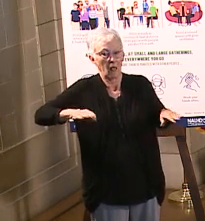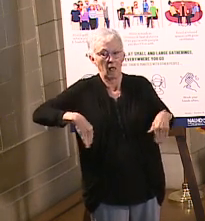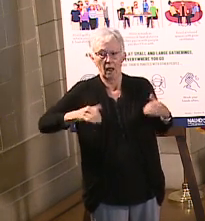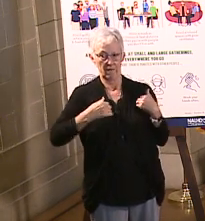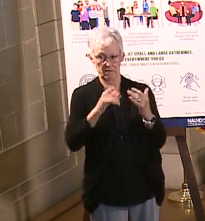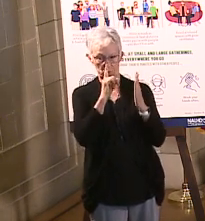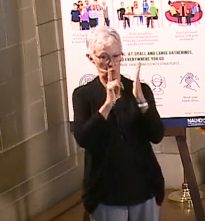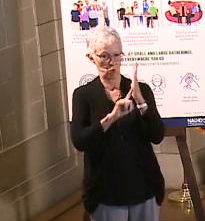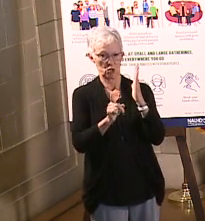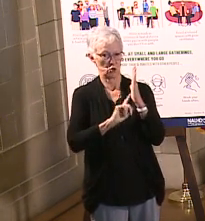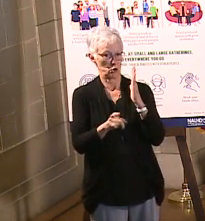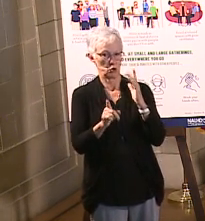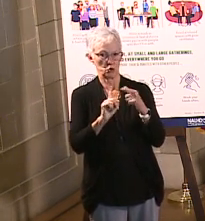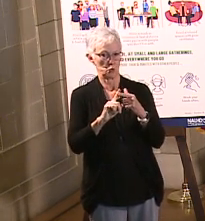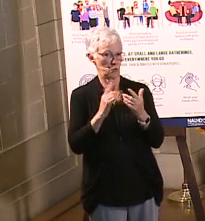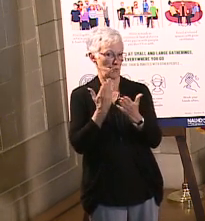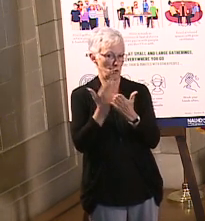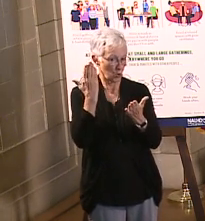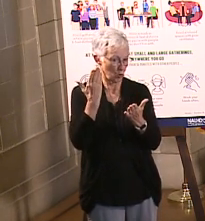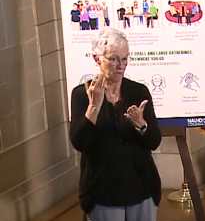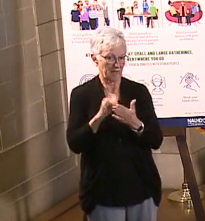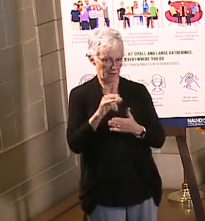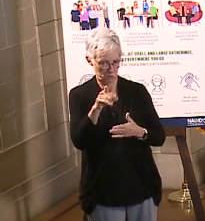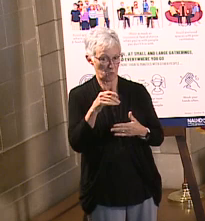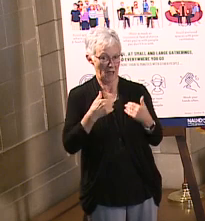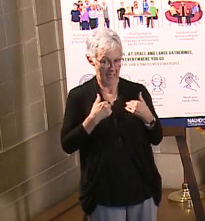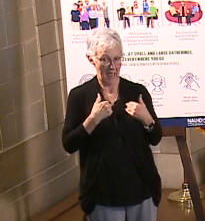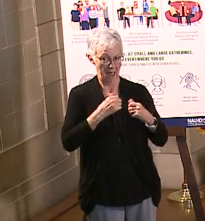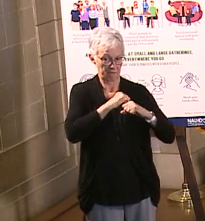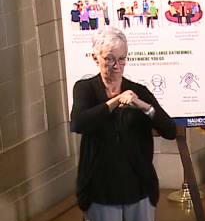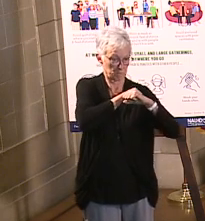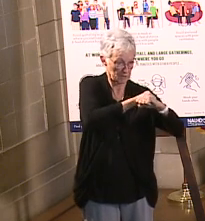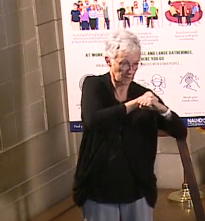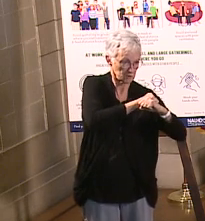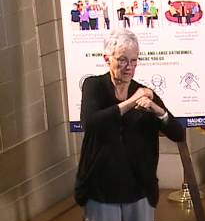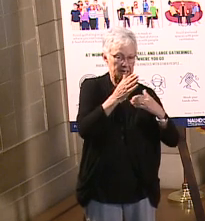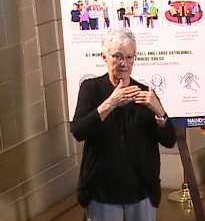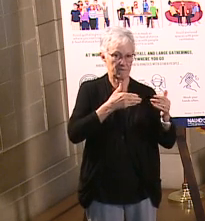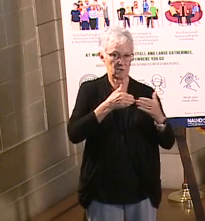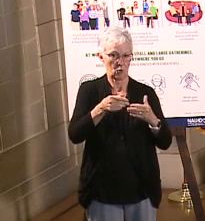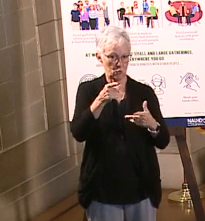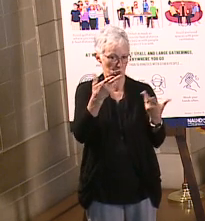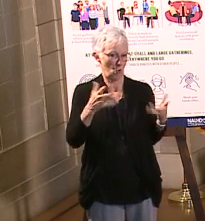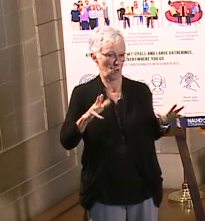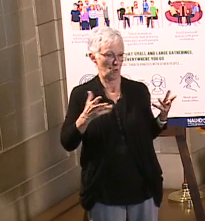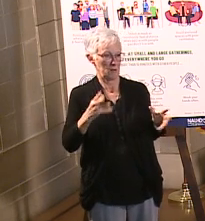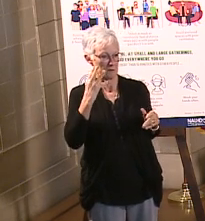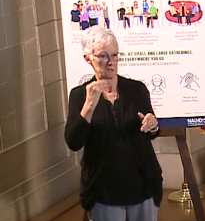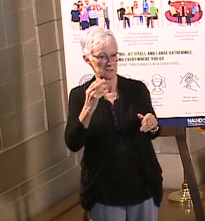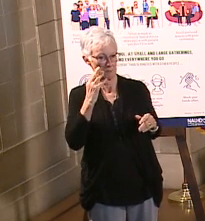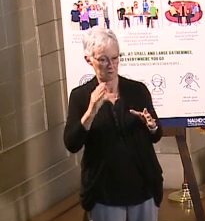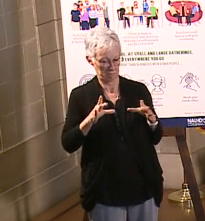you wanted to be on the safe side, yes, you would want to get that vaccination, even if you have had coronavirus.